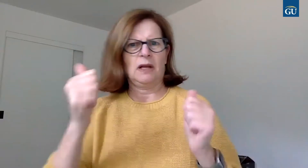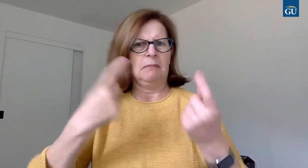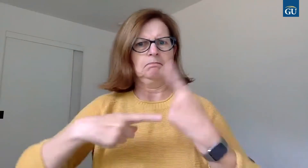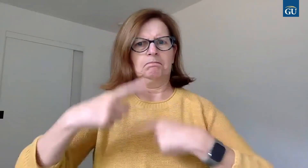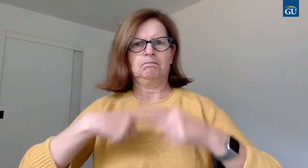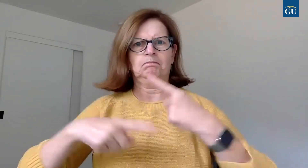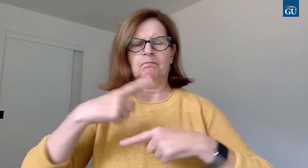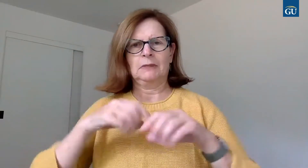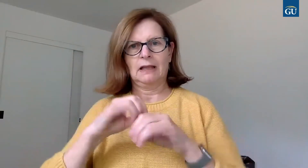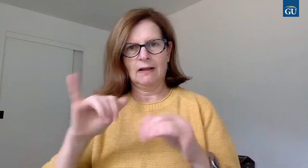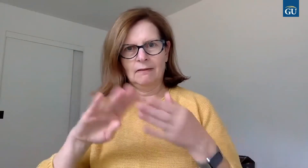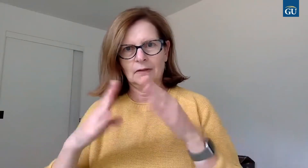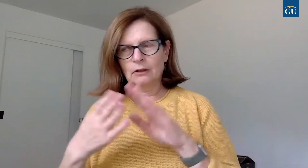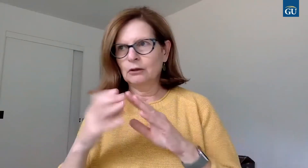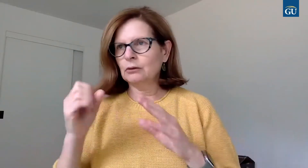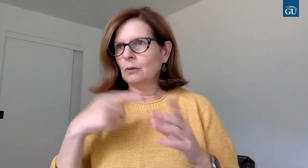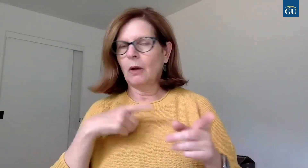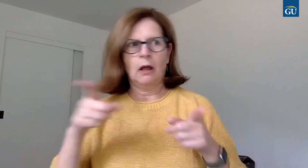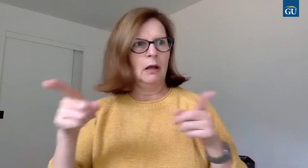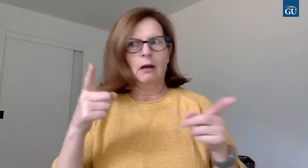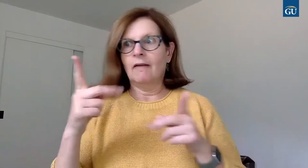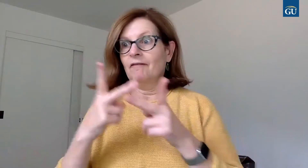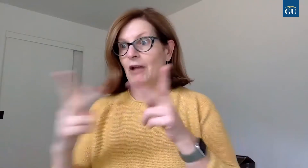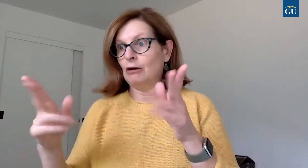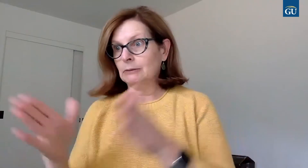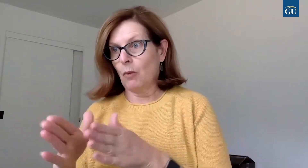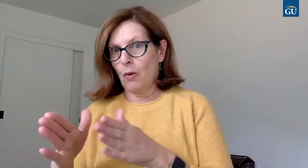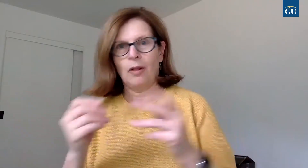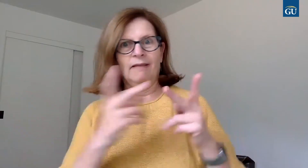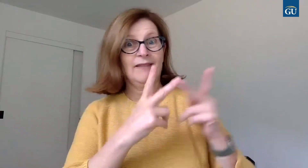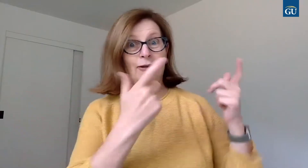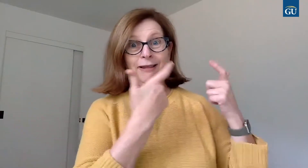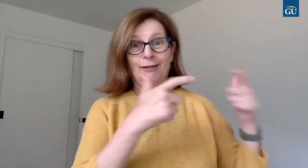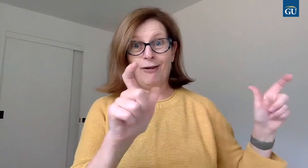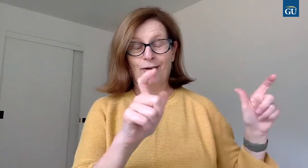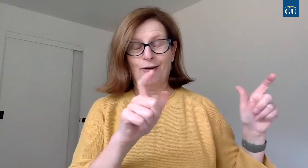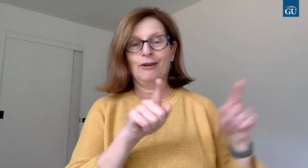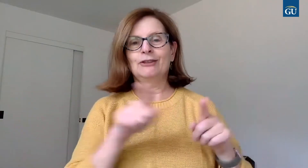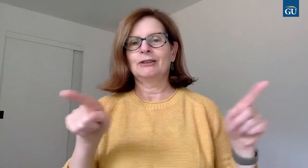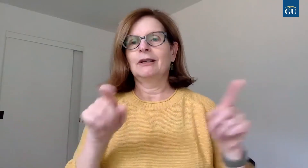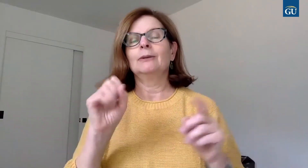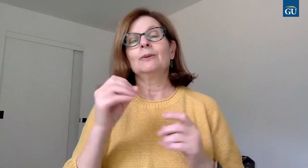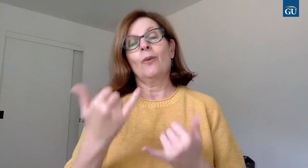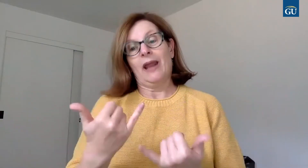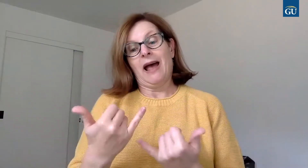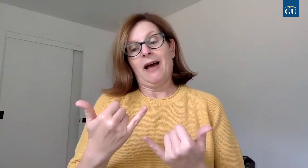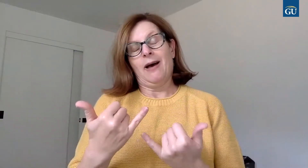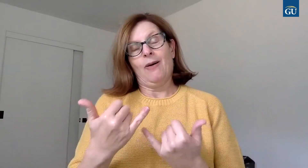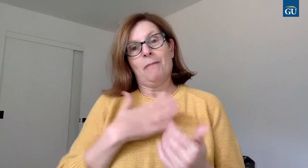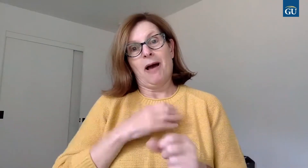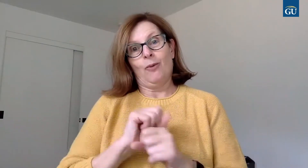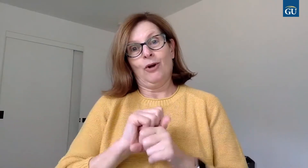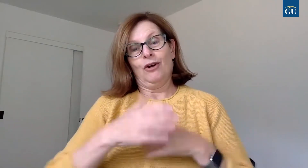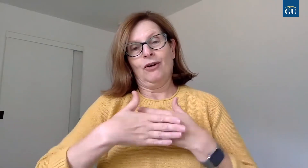including deaf people and their family members who all sign in that community. So, from very large to very